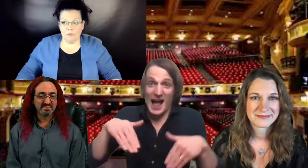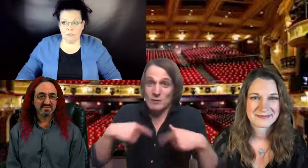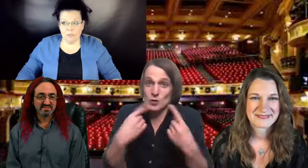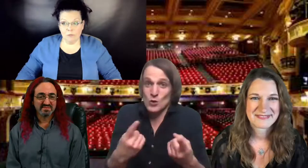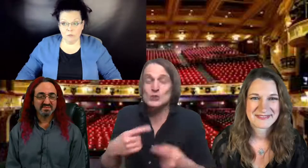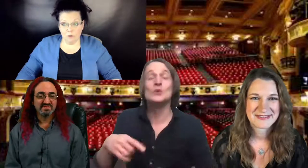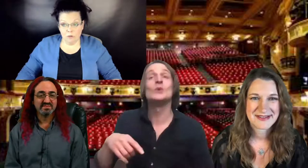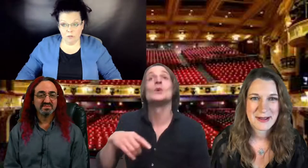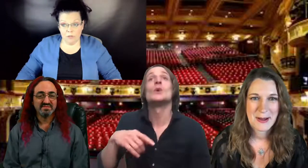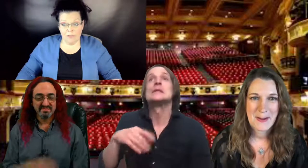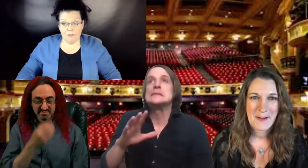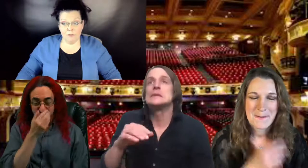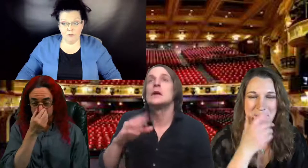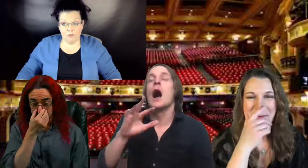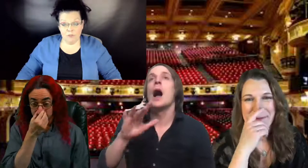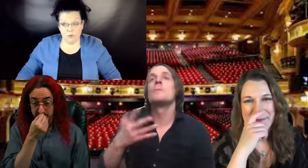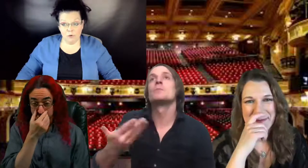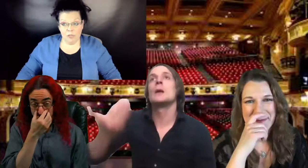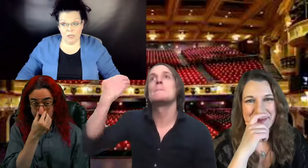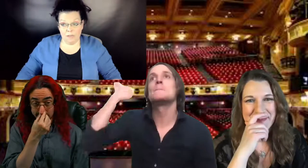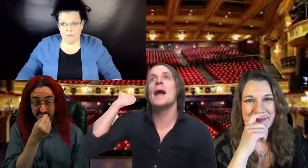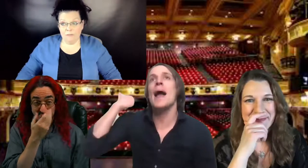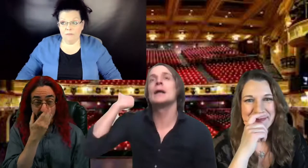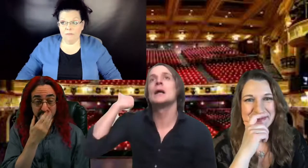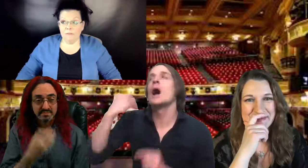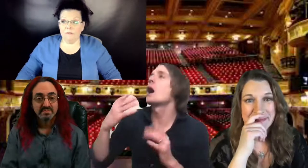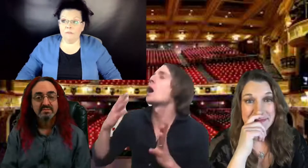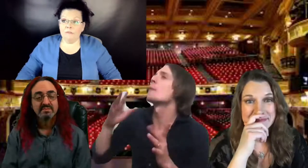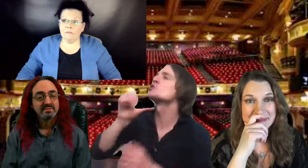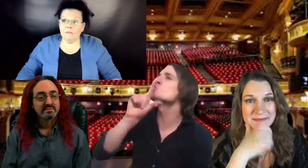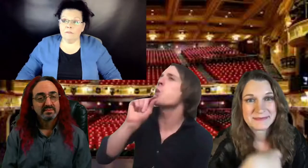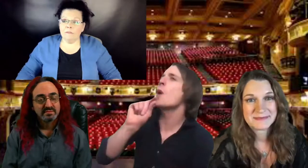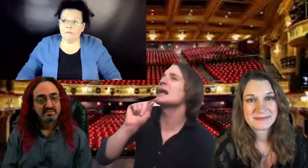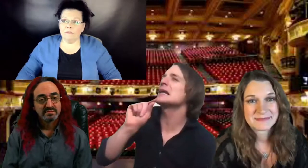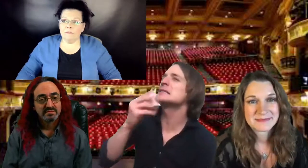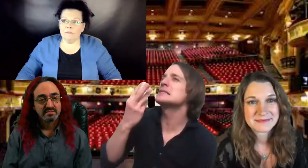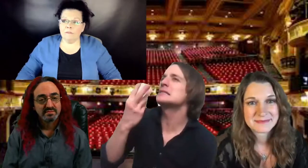Now I'm going to tell you a story. I haven't told you this story yet.